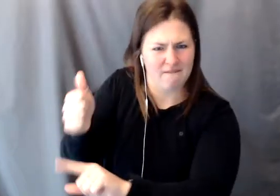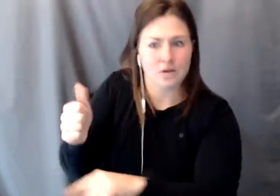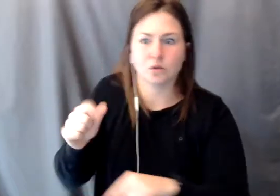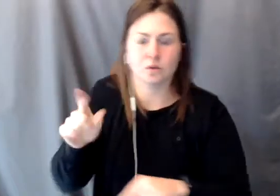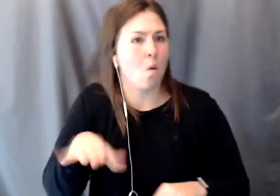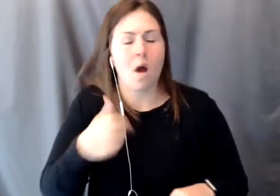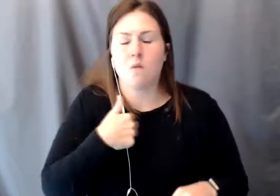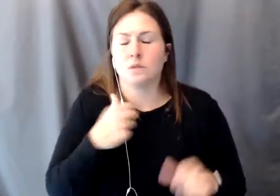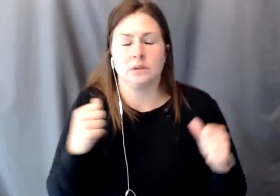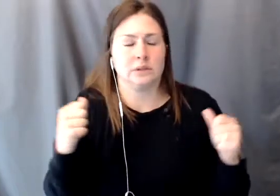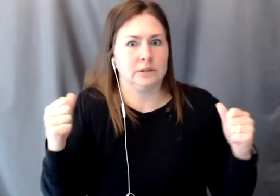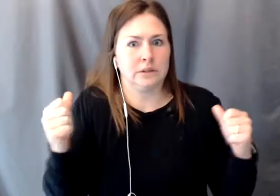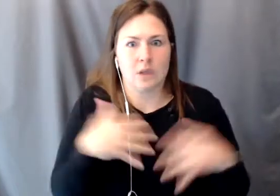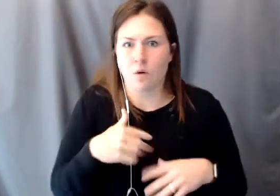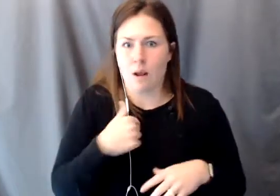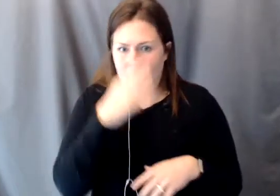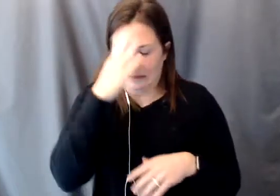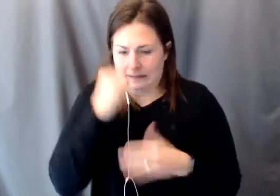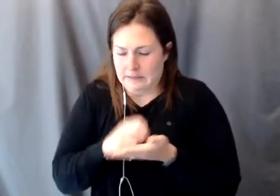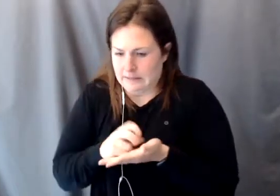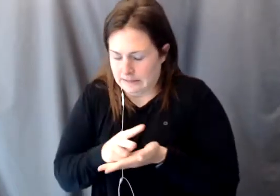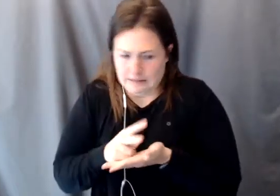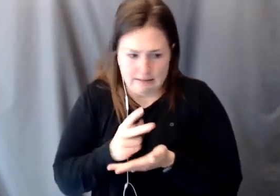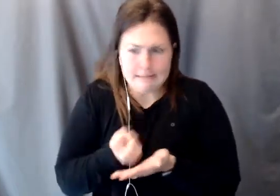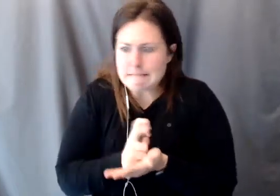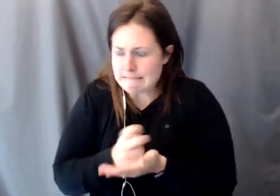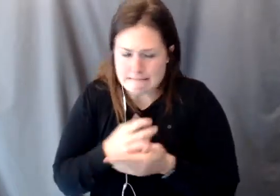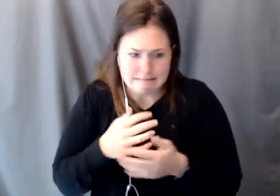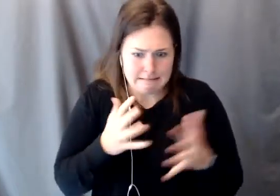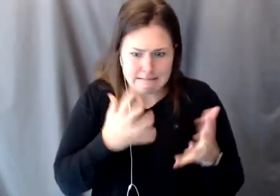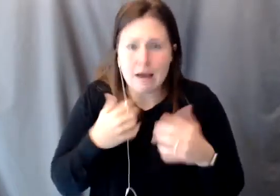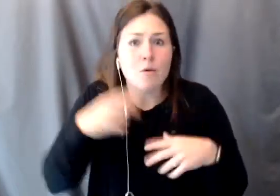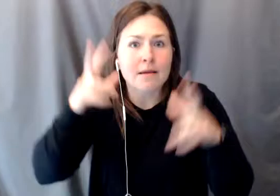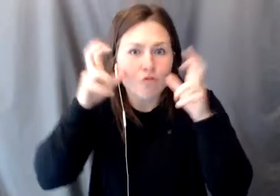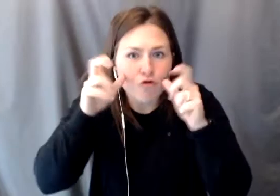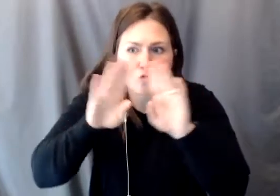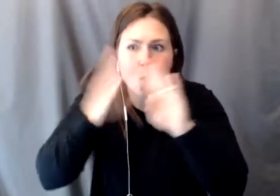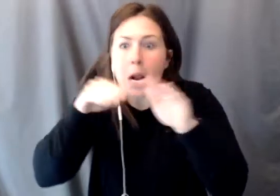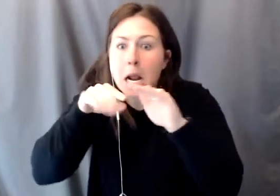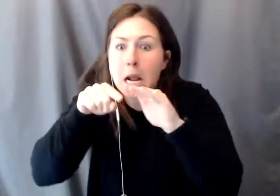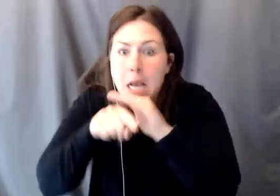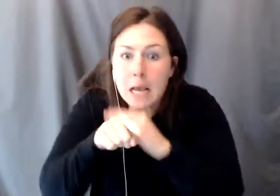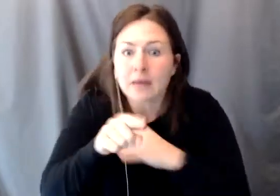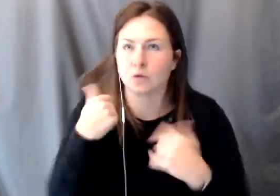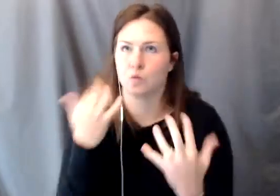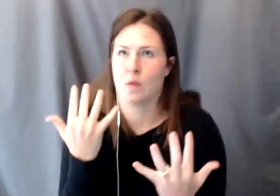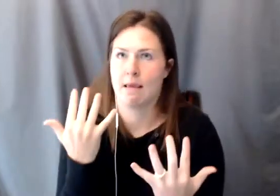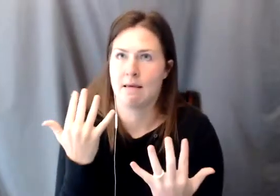and she couldn't fall asleep until she'd hear me come in, and then she'd just wait. because she was afraid that my dad was going to kill